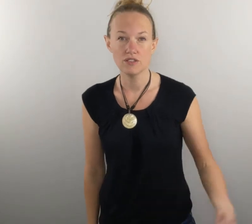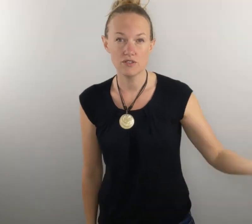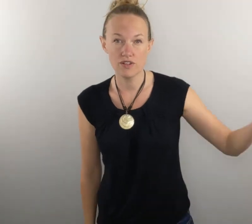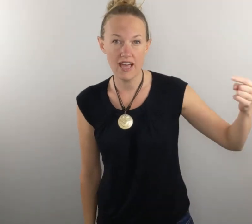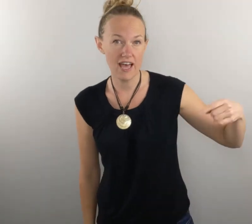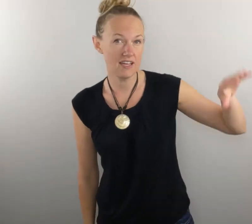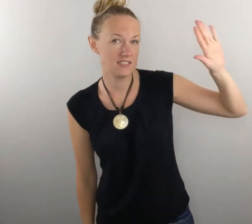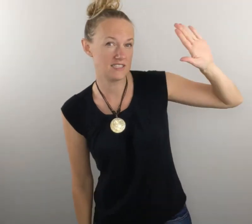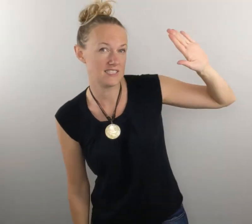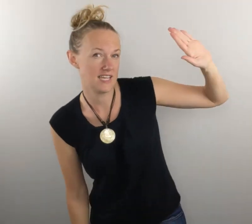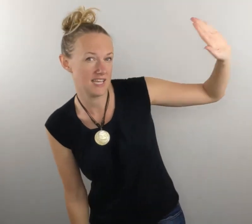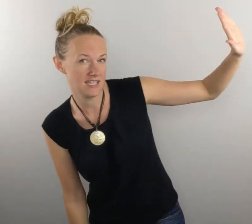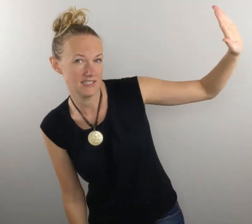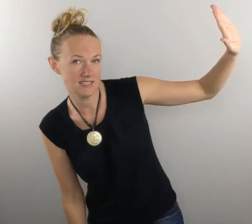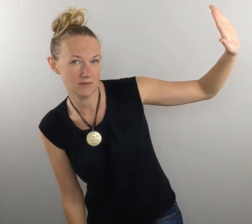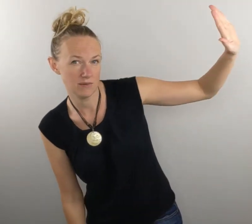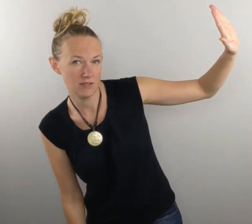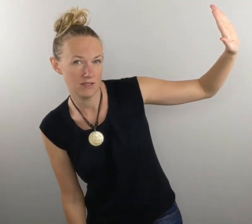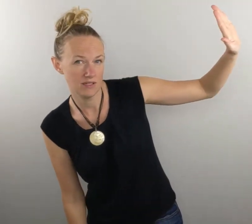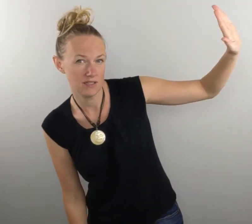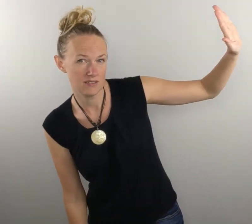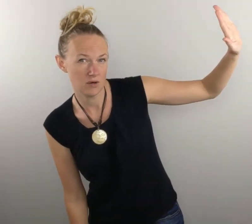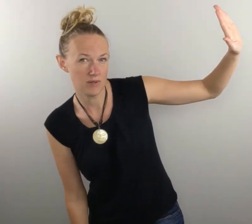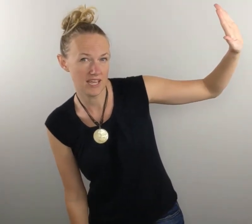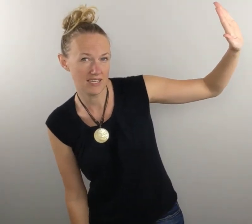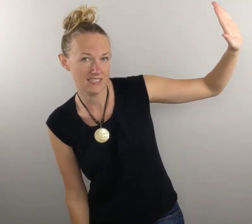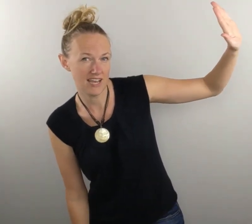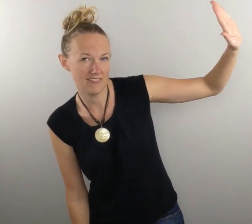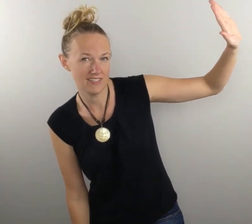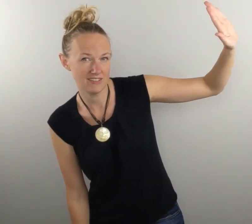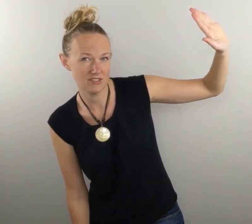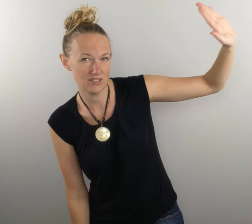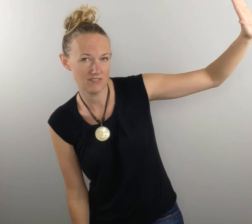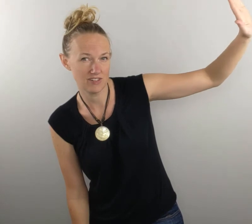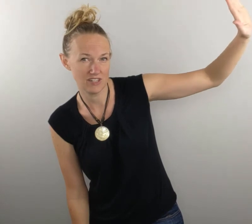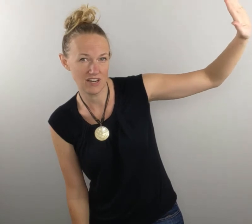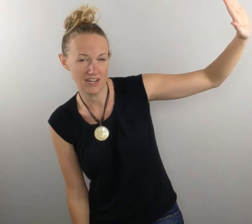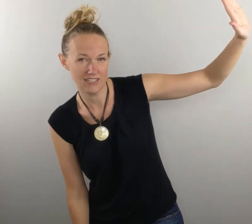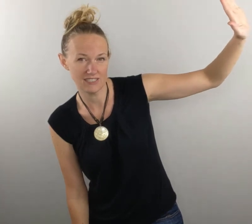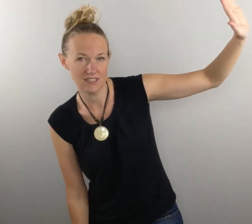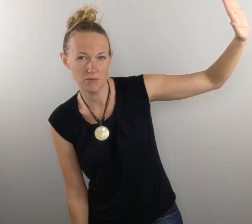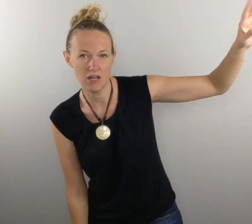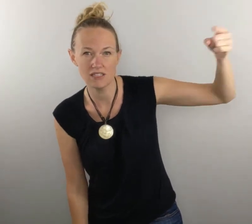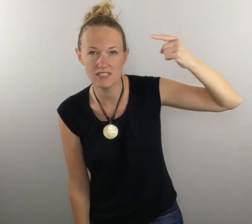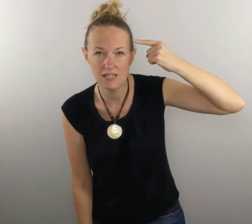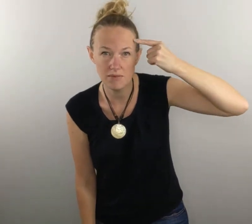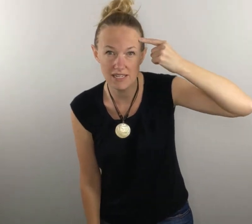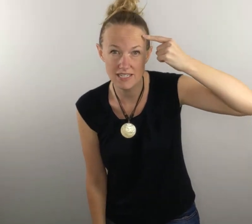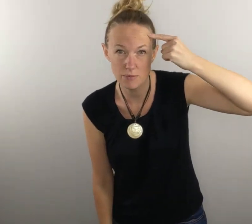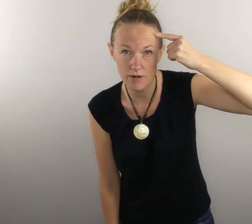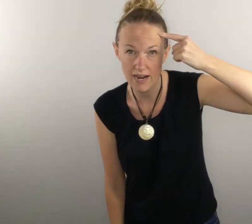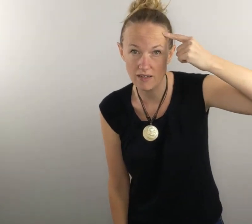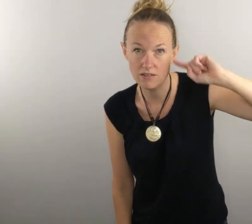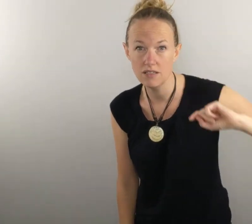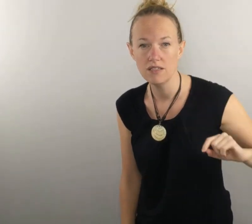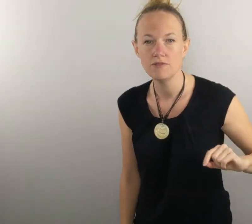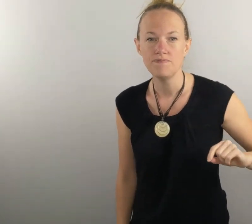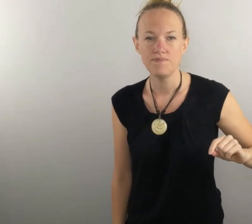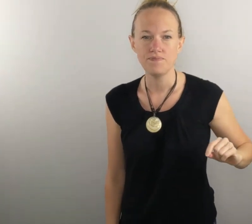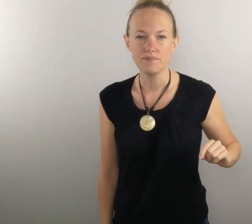for that, just his open hand to heaven, showing for God, it's something that belongs to him, and his brow.